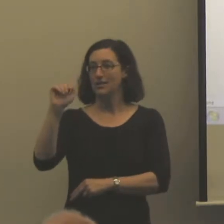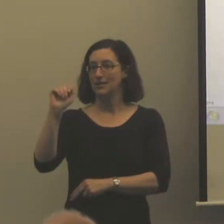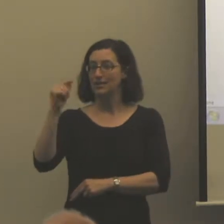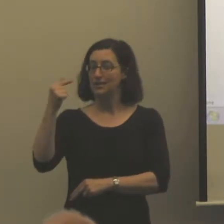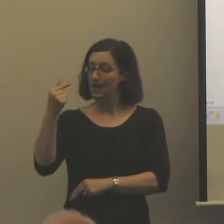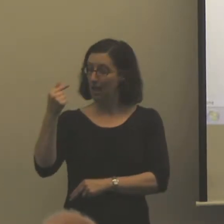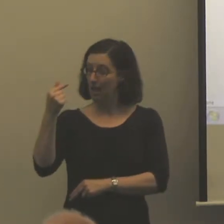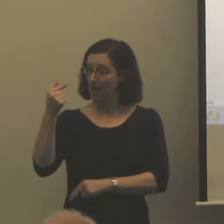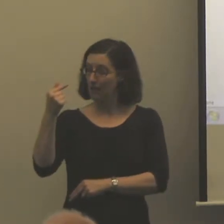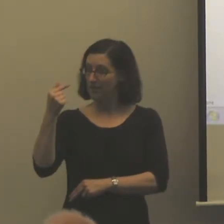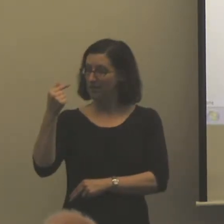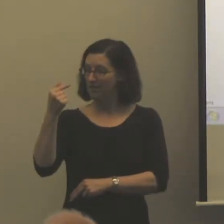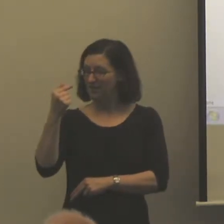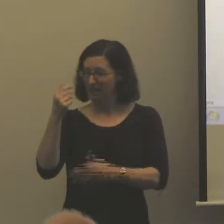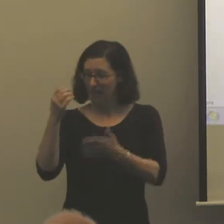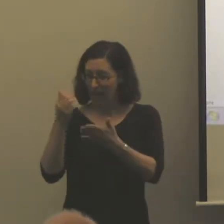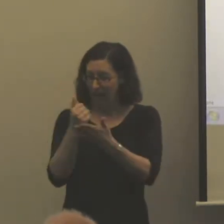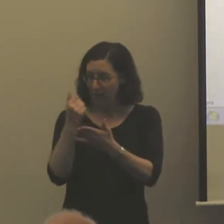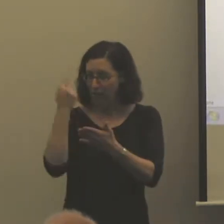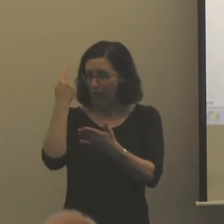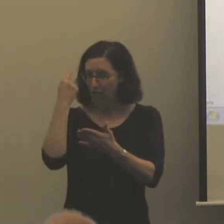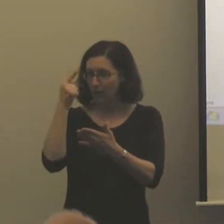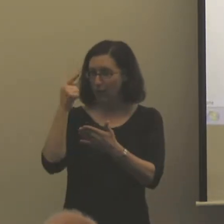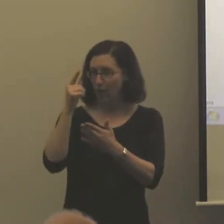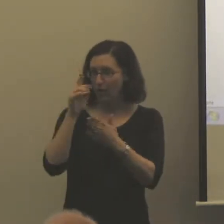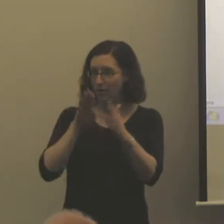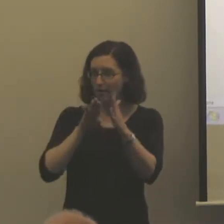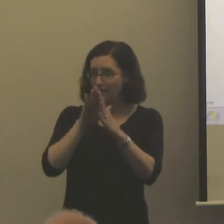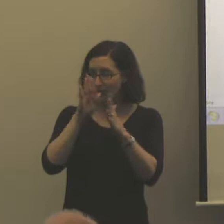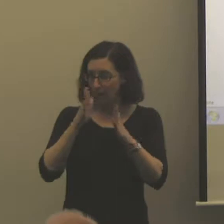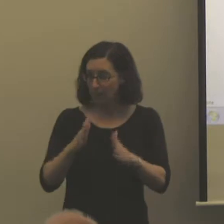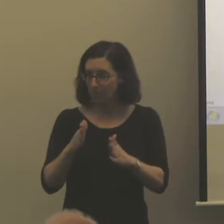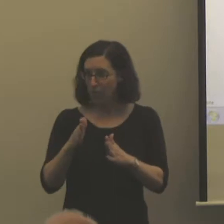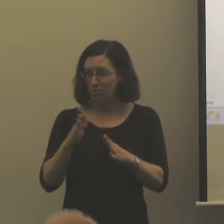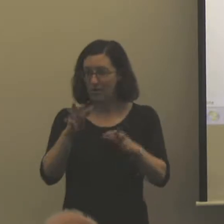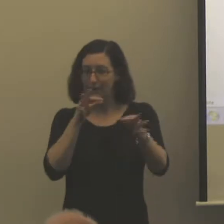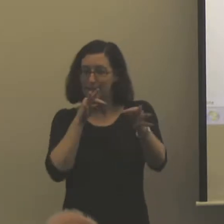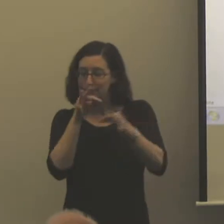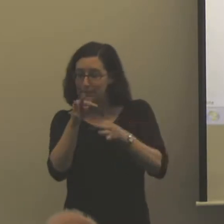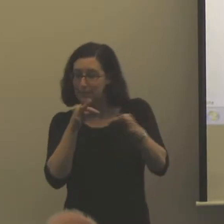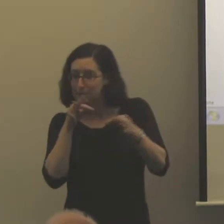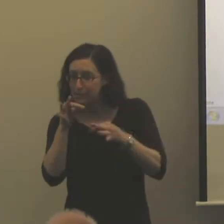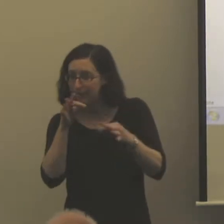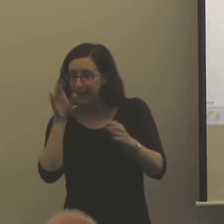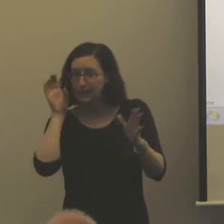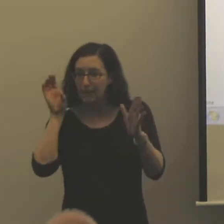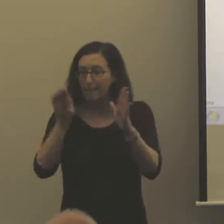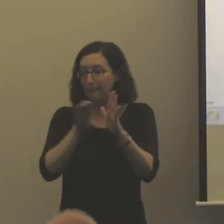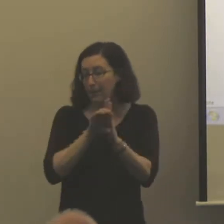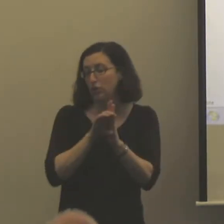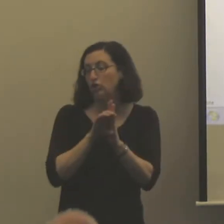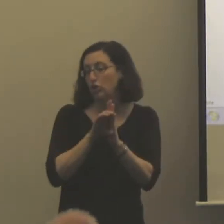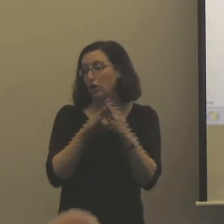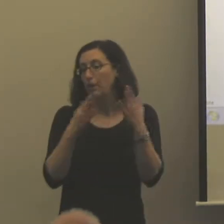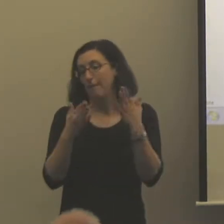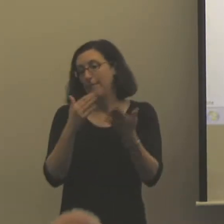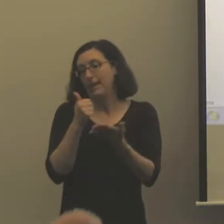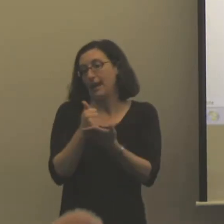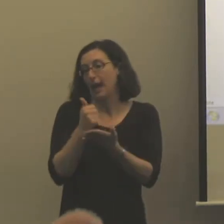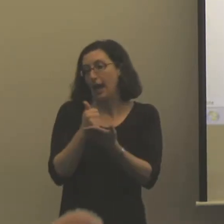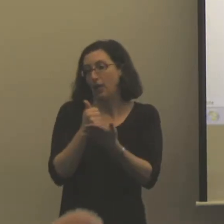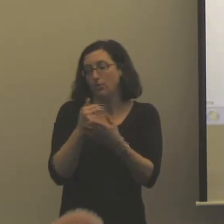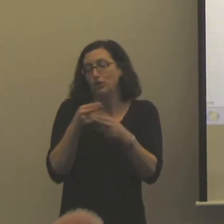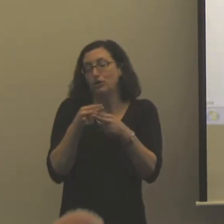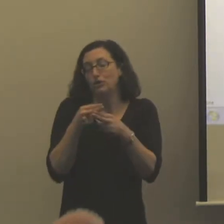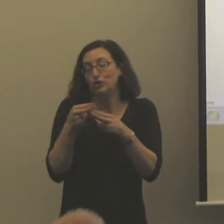for developers to provide a description of a graphic or of an image that is useful and